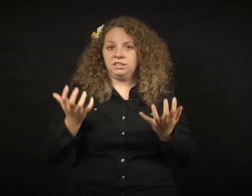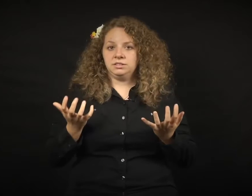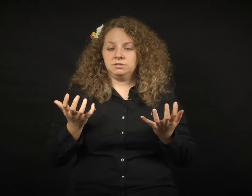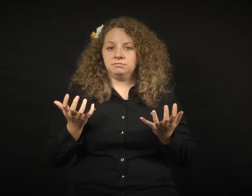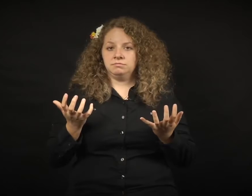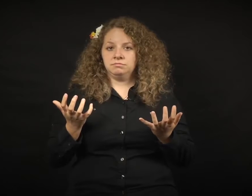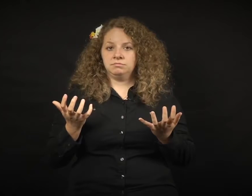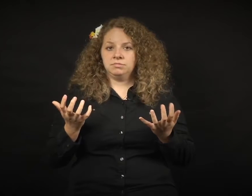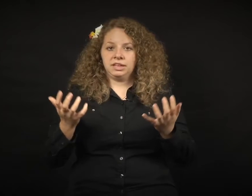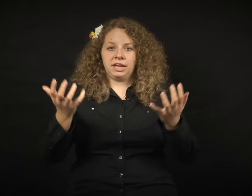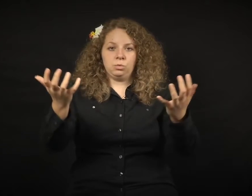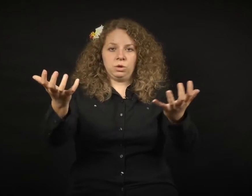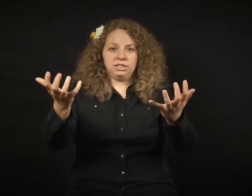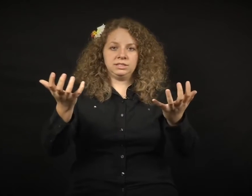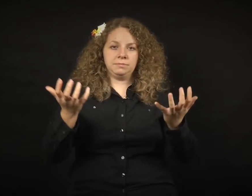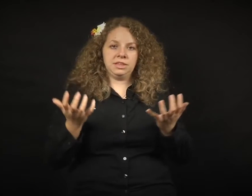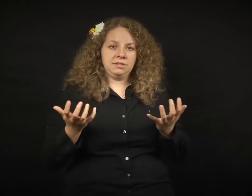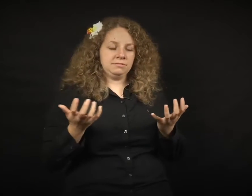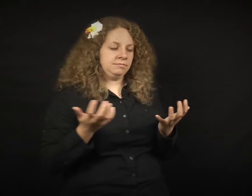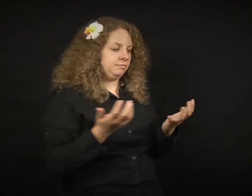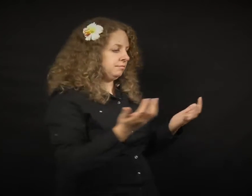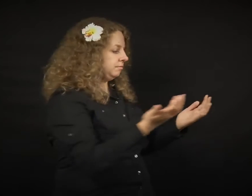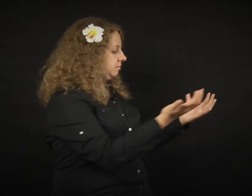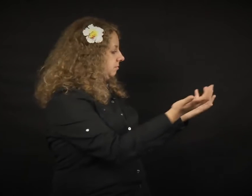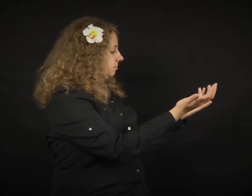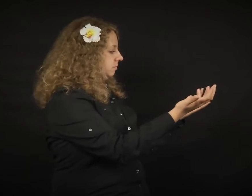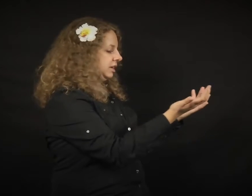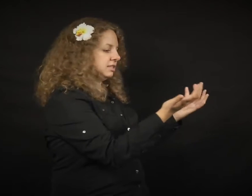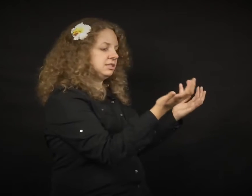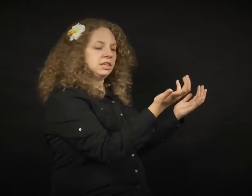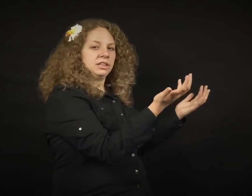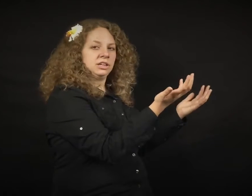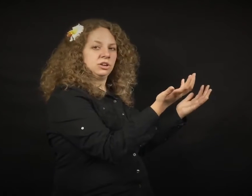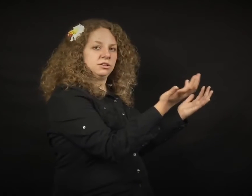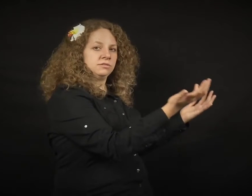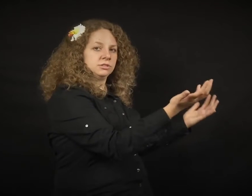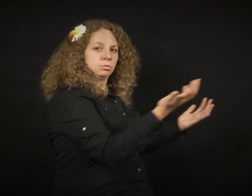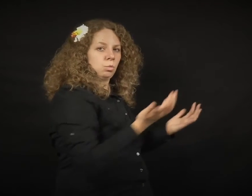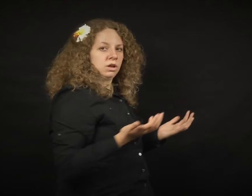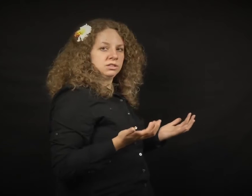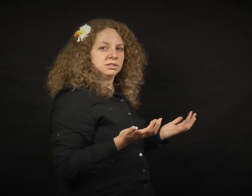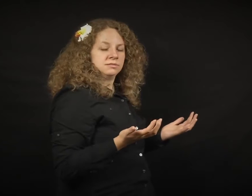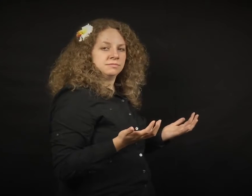Want. Like I want something. My hand's slightly curved. Want.